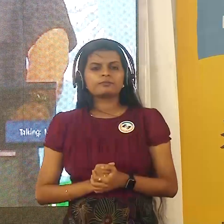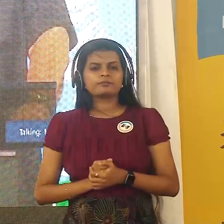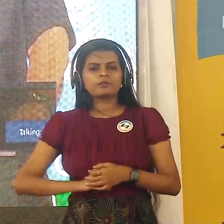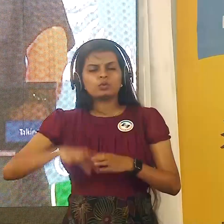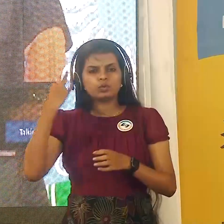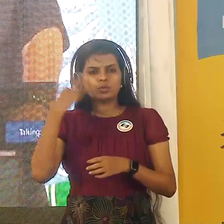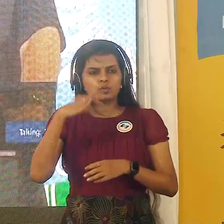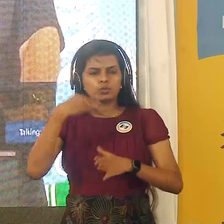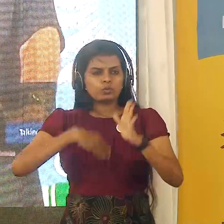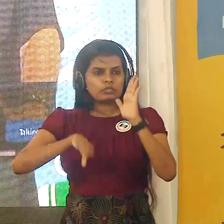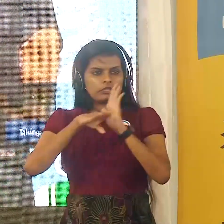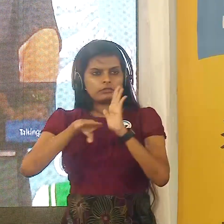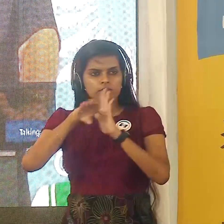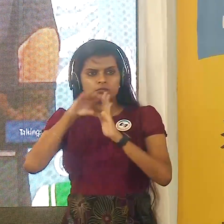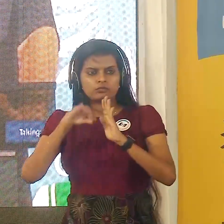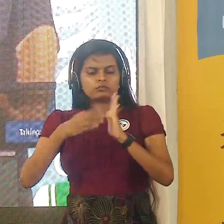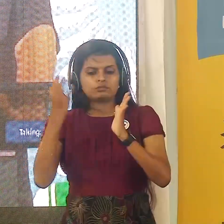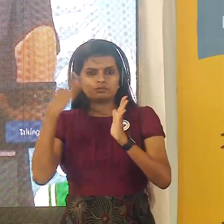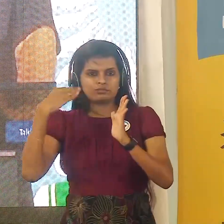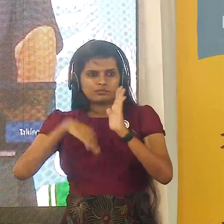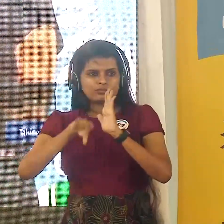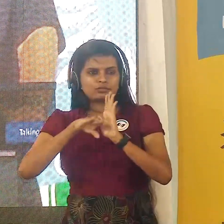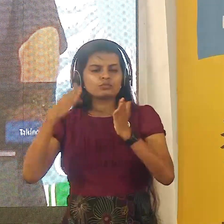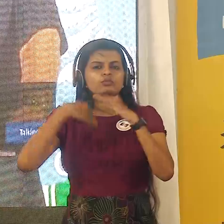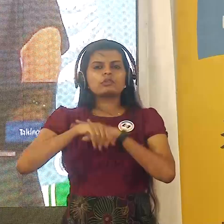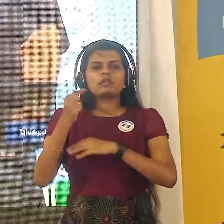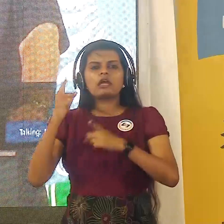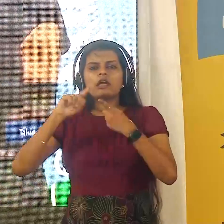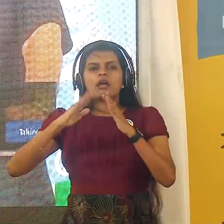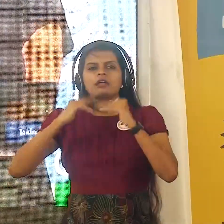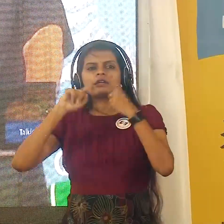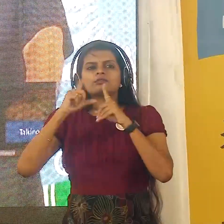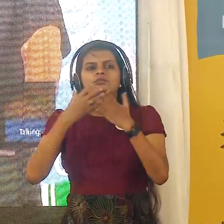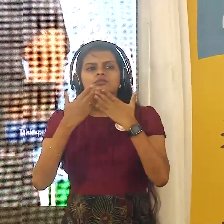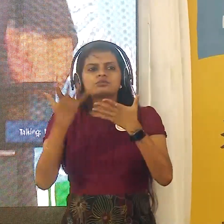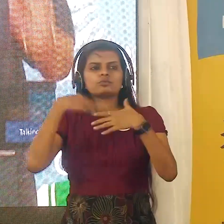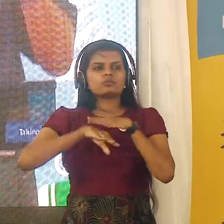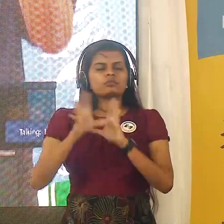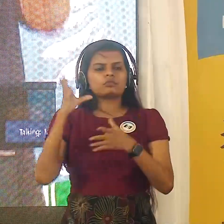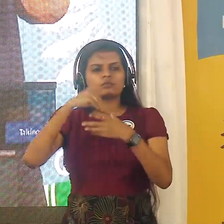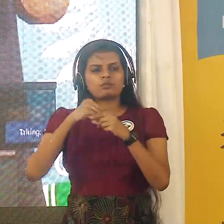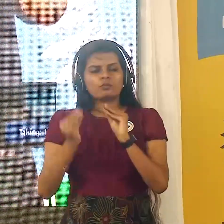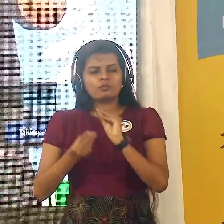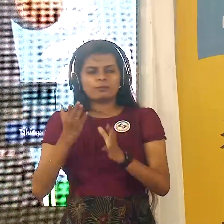new levels of, putting new levels of investment into higher education, into